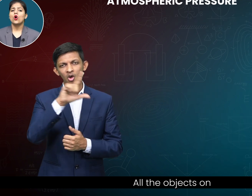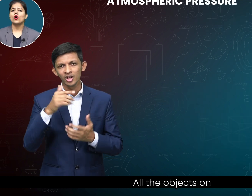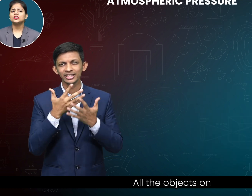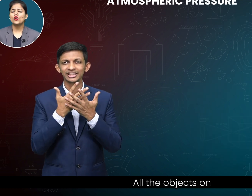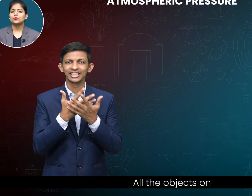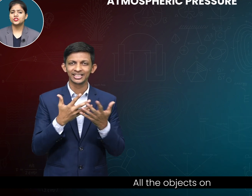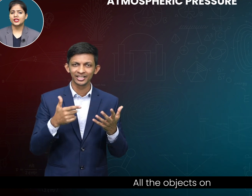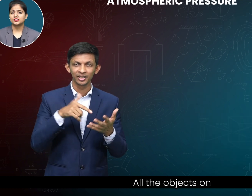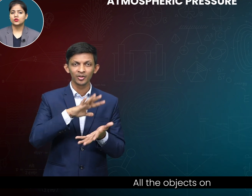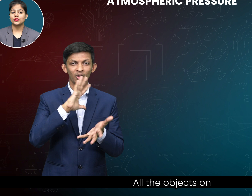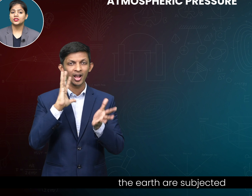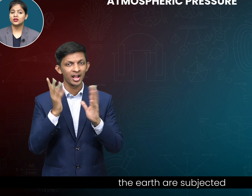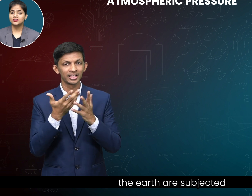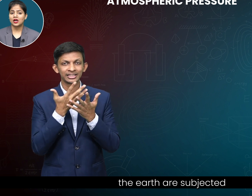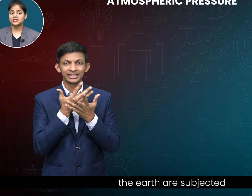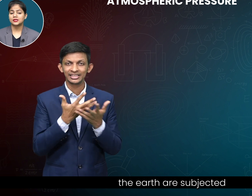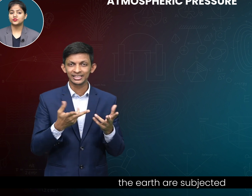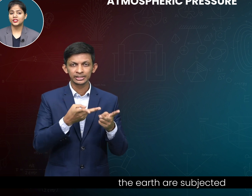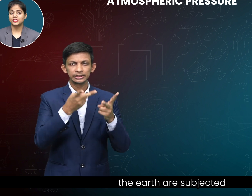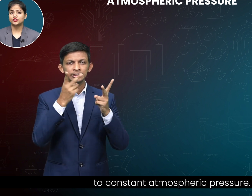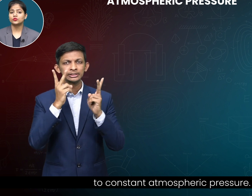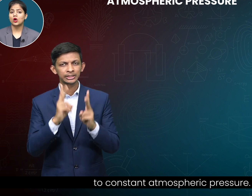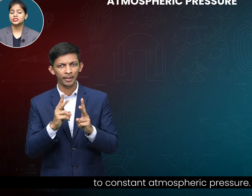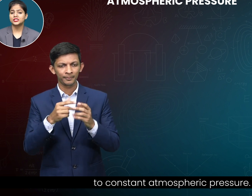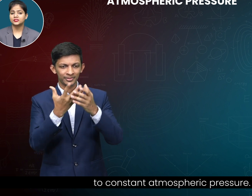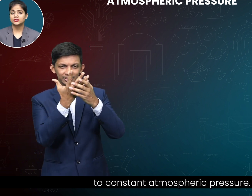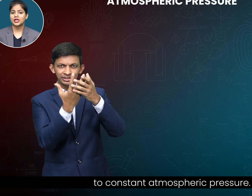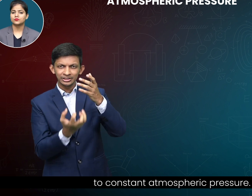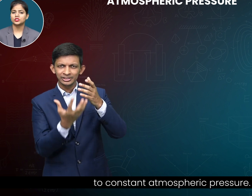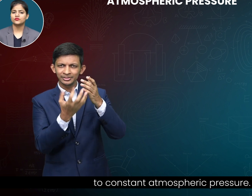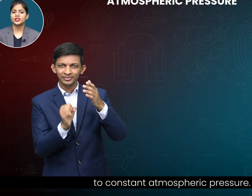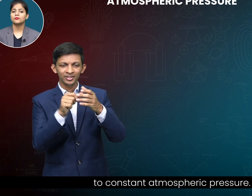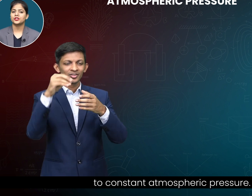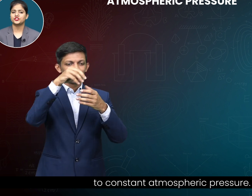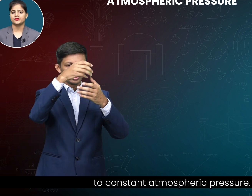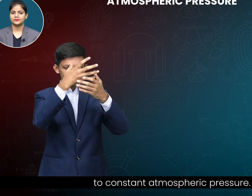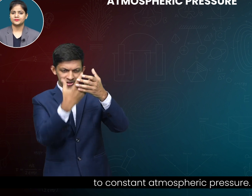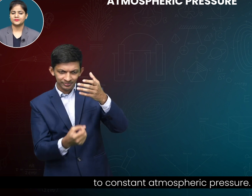All the objects on the earth are subjected to constant atmospheric pressure.